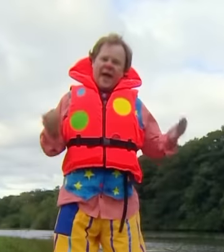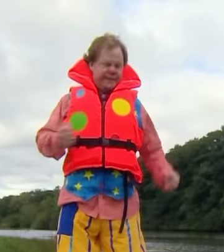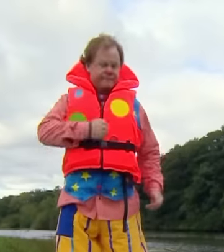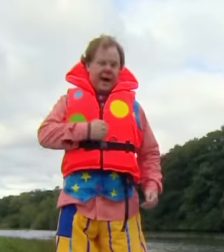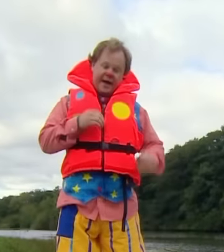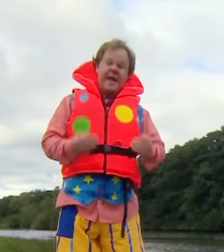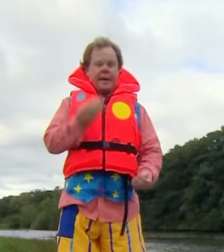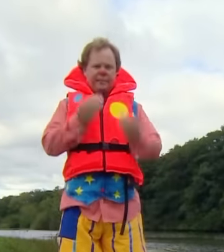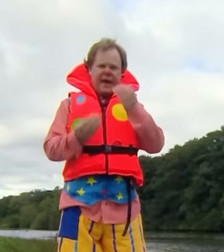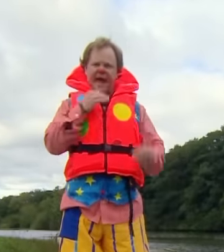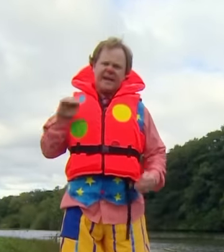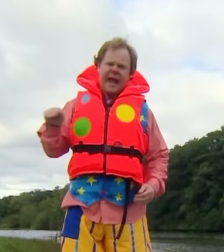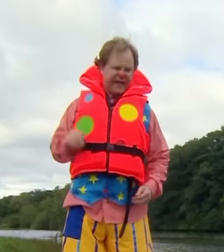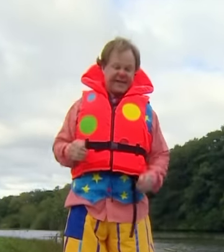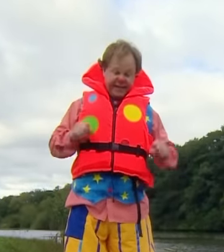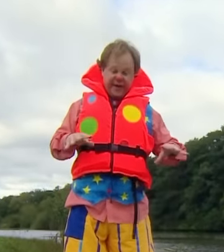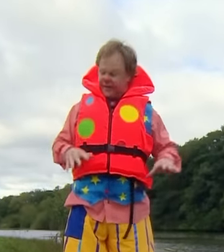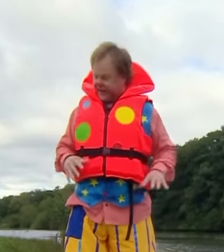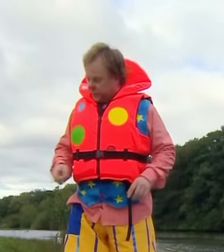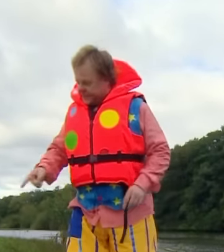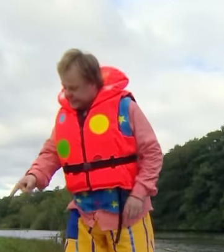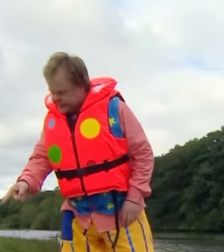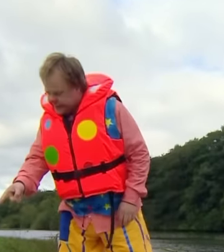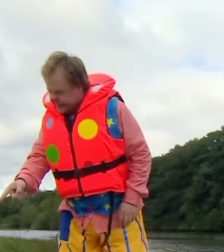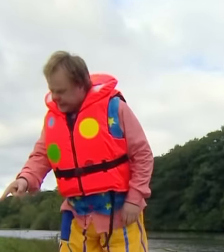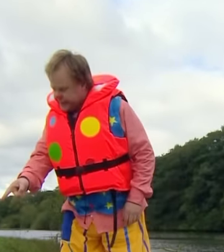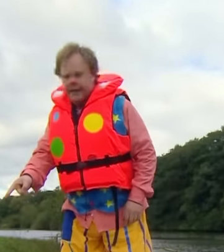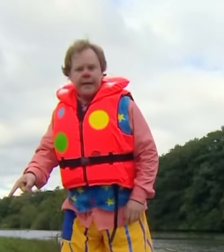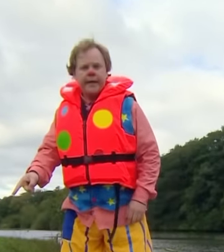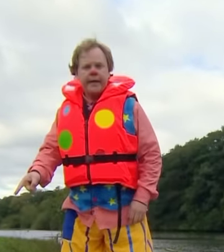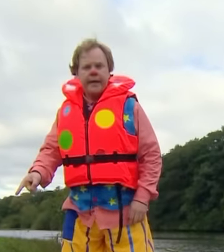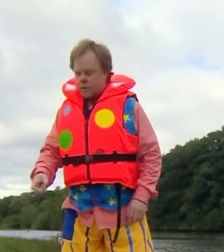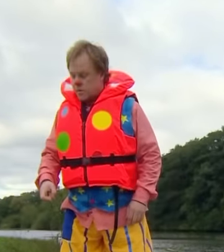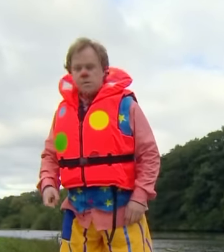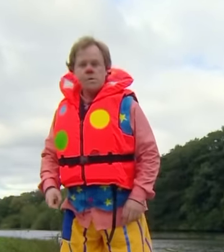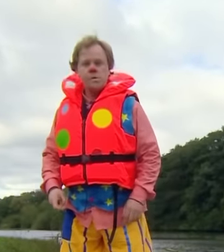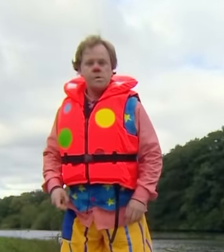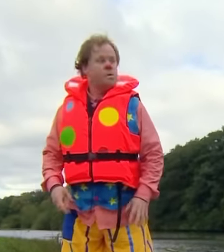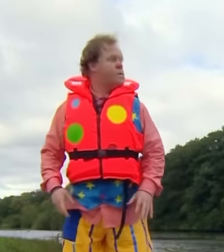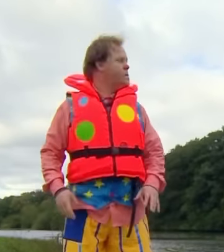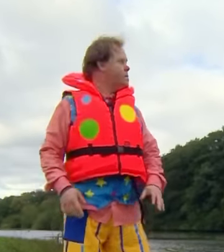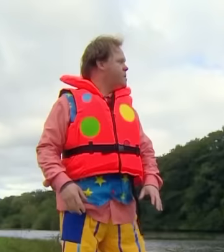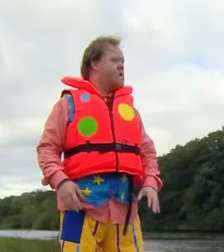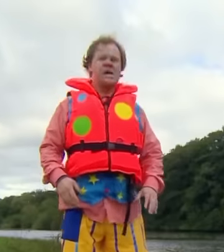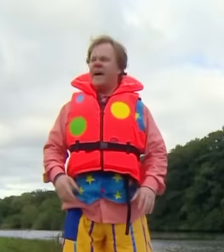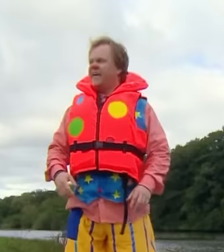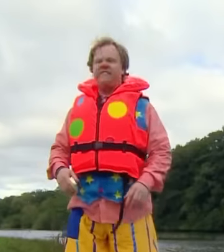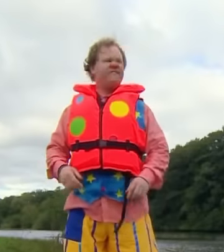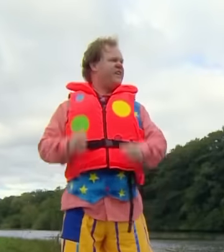Where's my picnic gone? I think it's in Fisherman Tumble's tummy, Mr. Tumble.